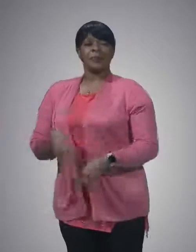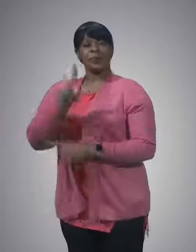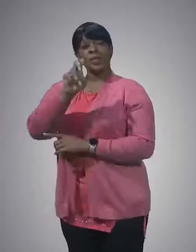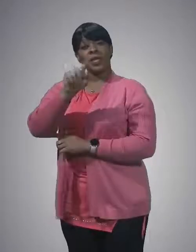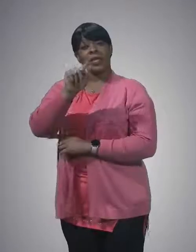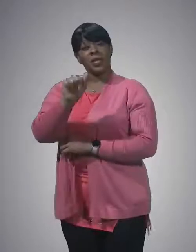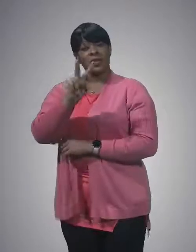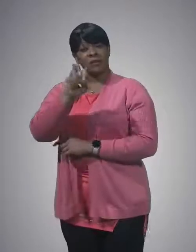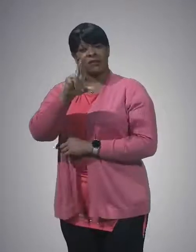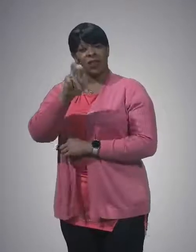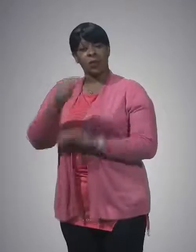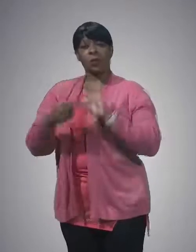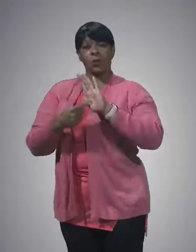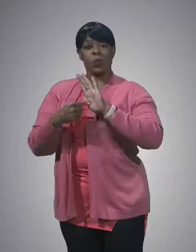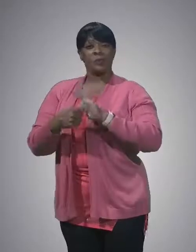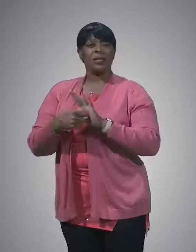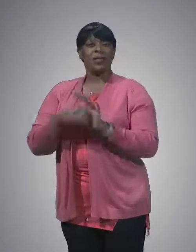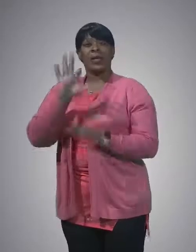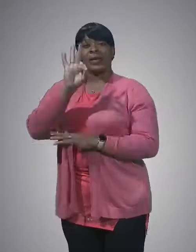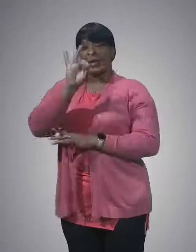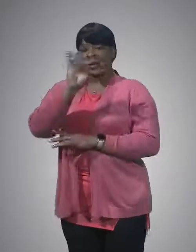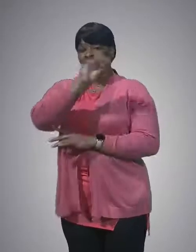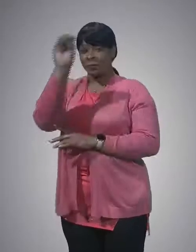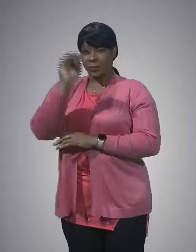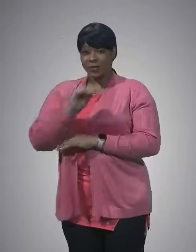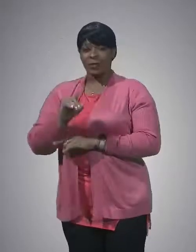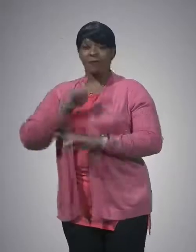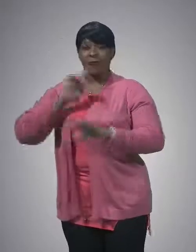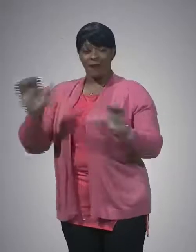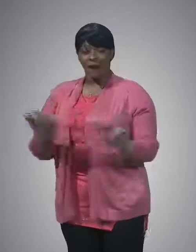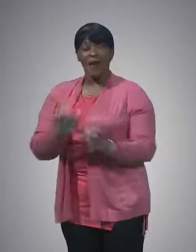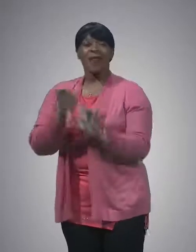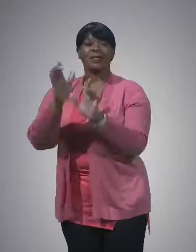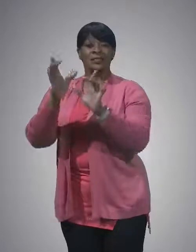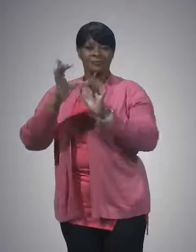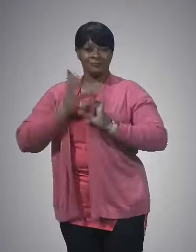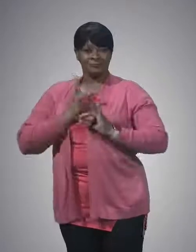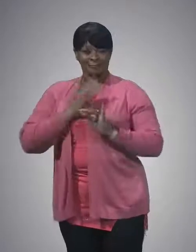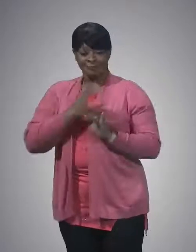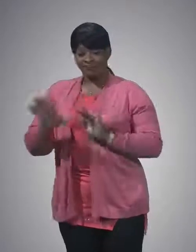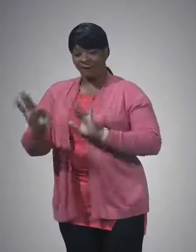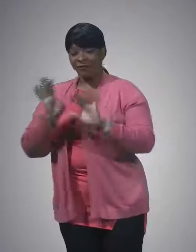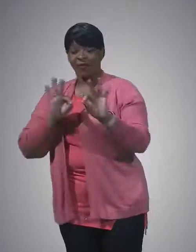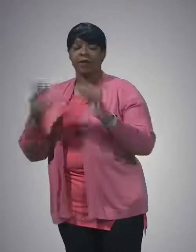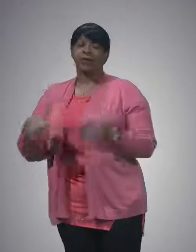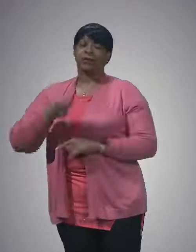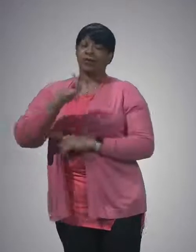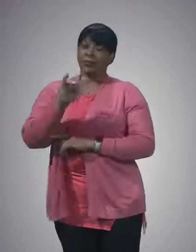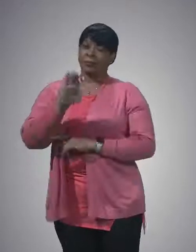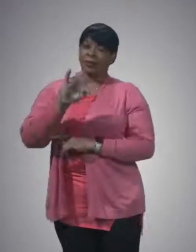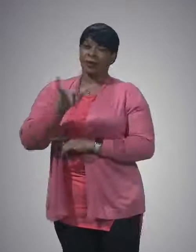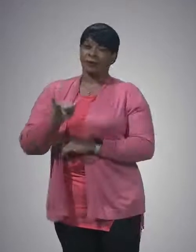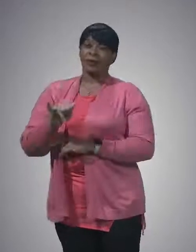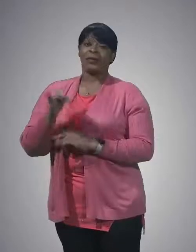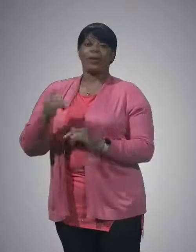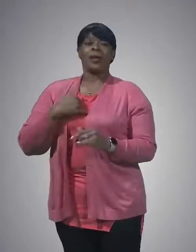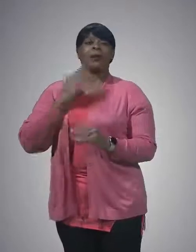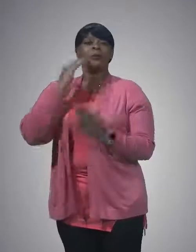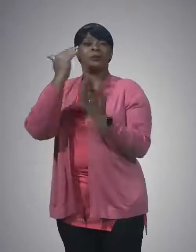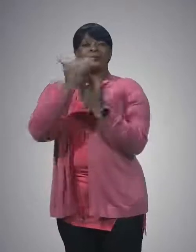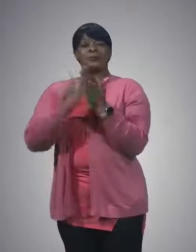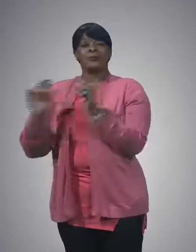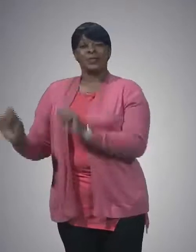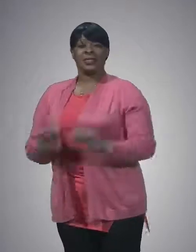Delta variant represents 98% of active sequence cases in Shelby County. And now I'll go through a